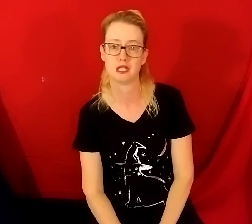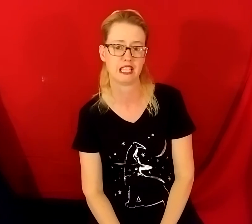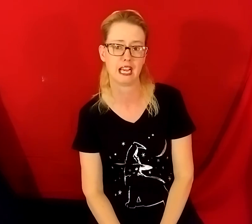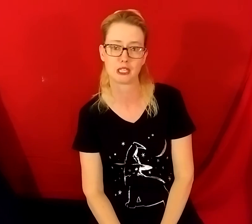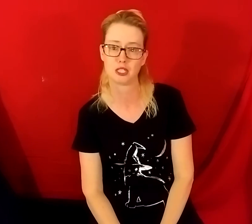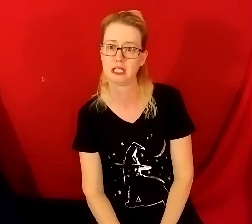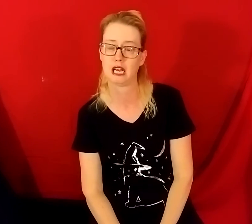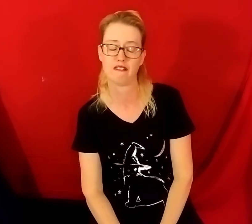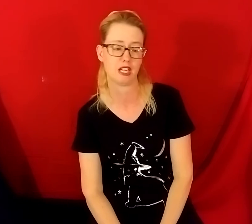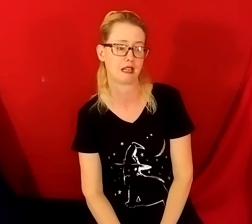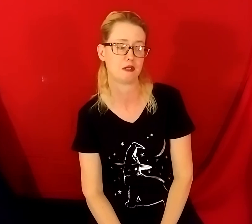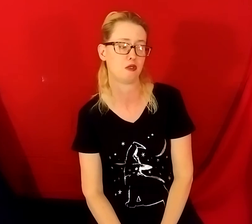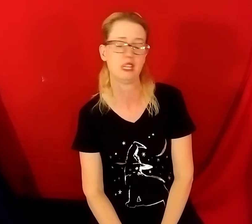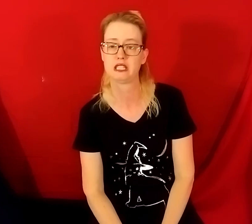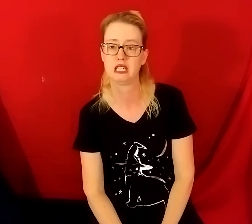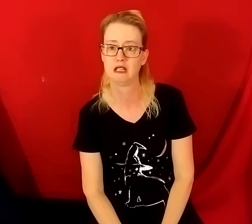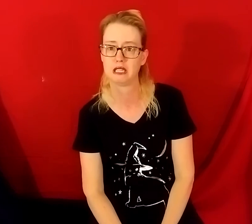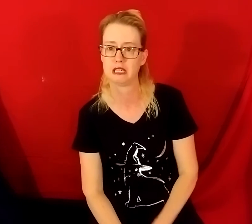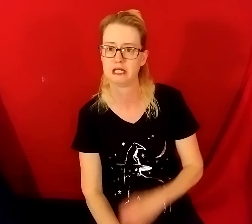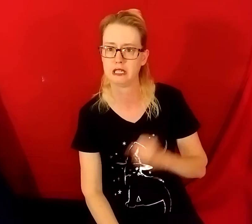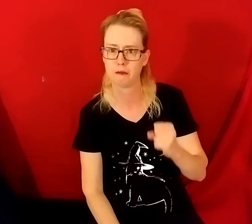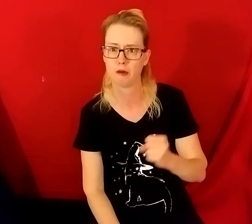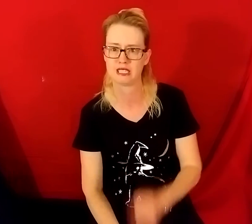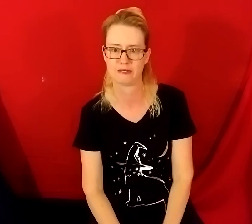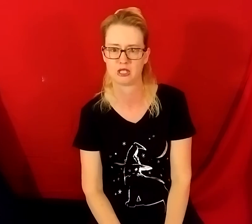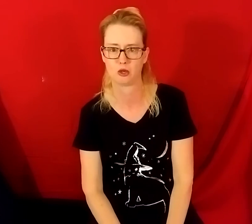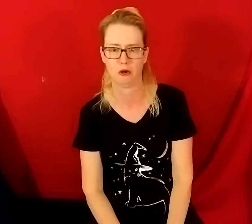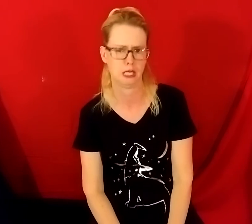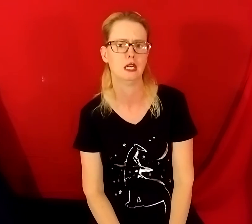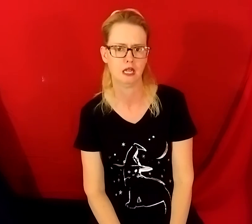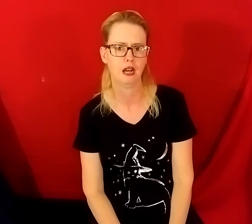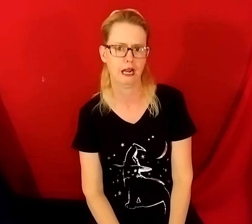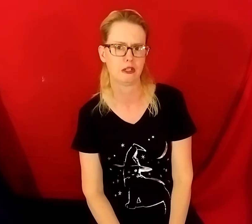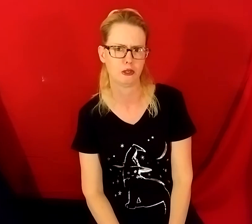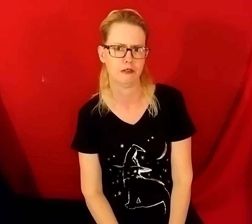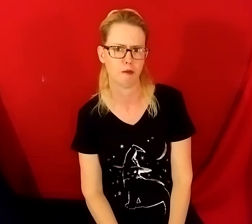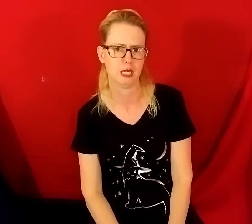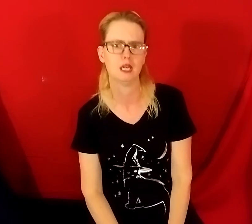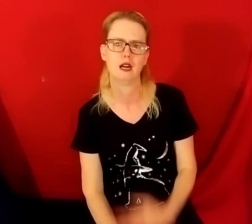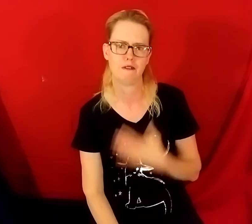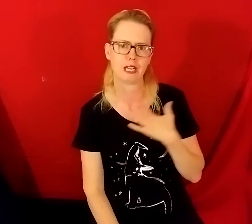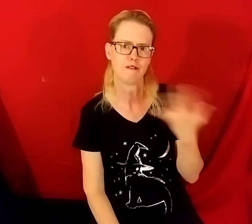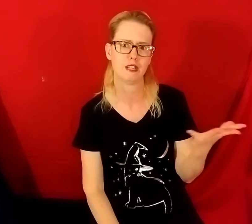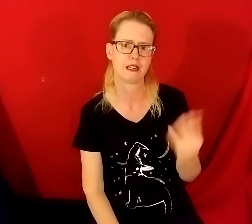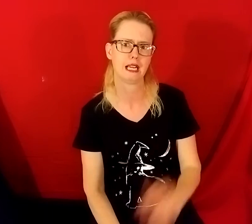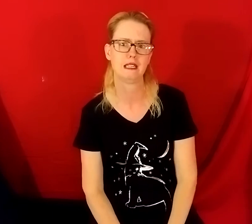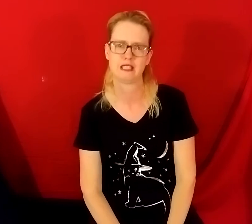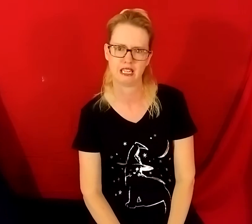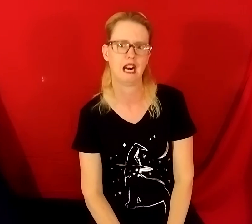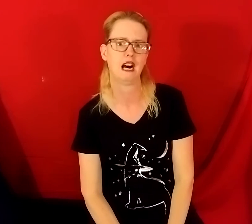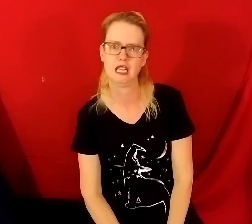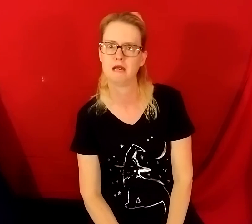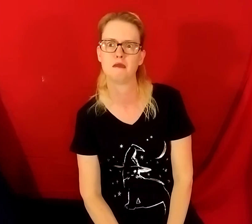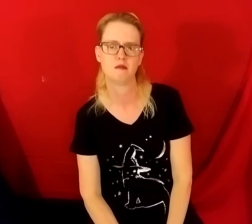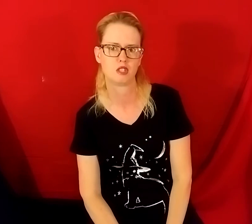action, I felt like I was right there, and that end of moment is a story, and that's good for me, if I can feel like that, then I am totally,